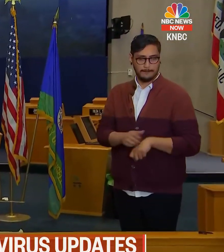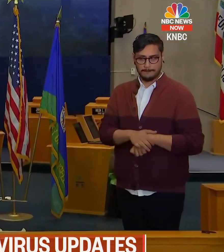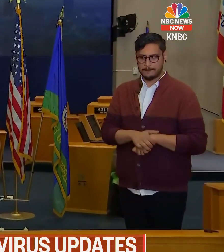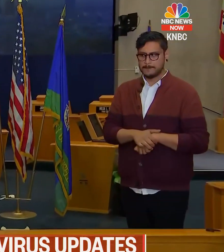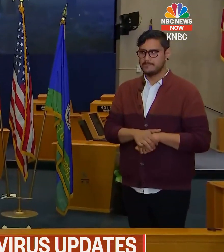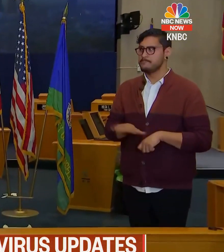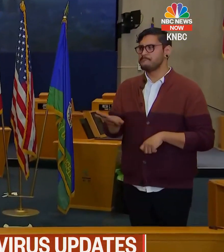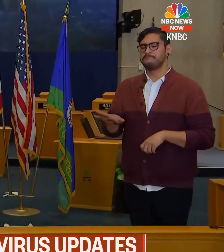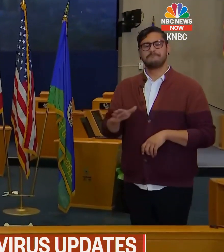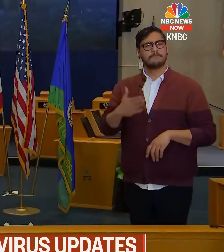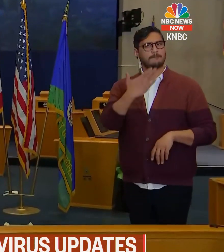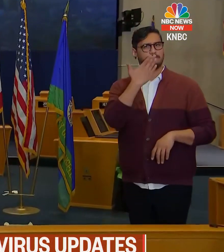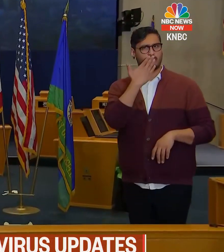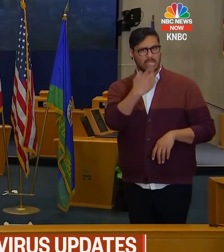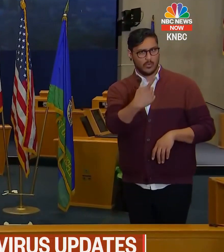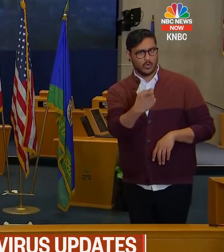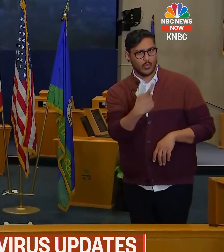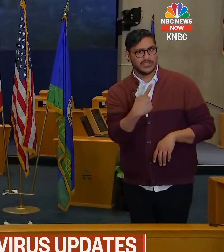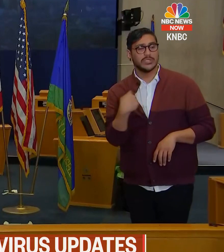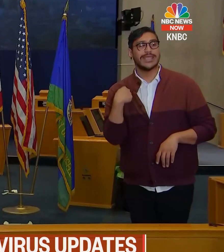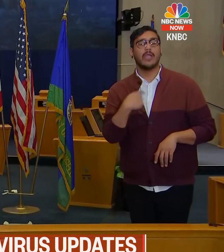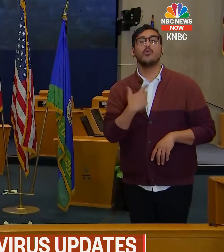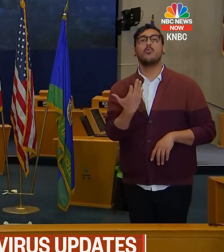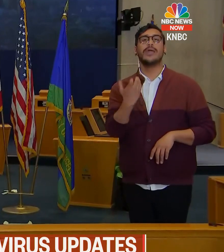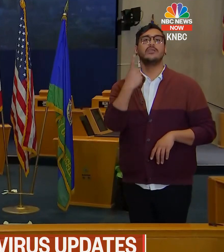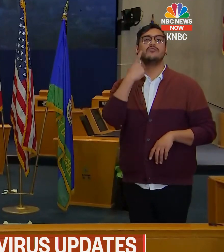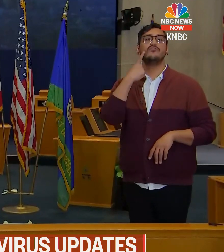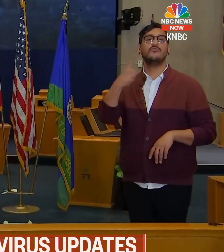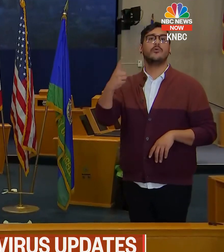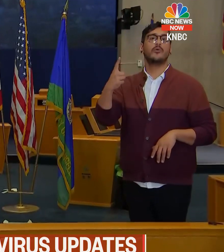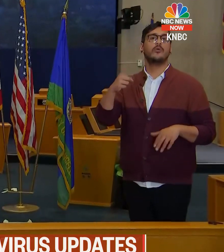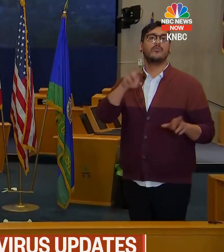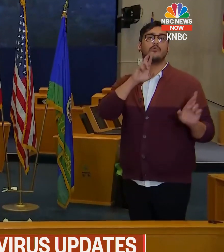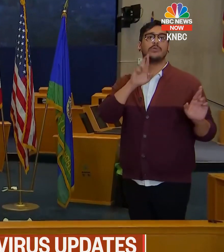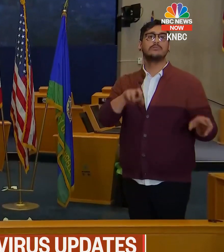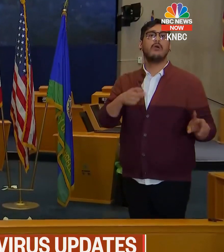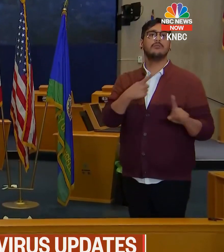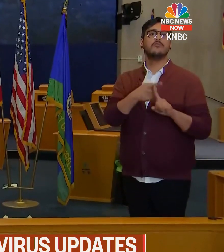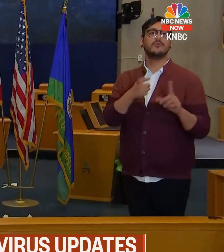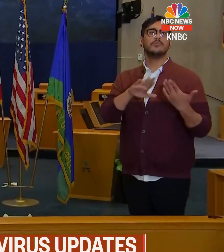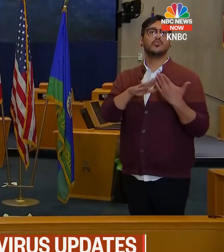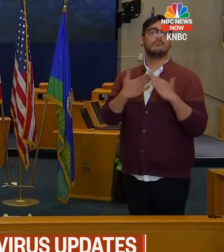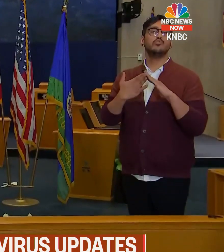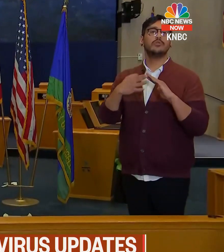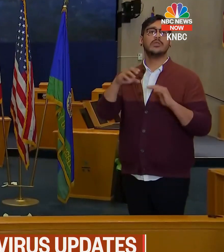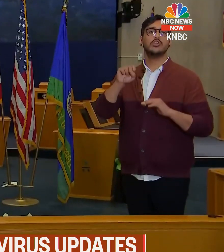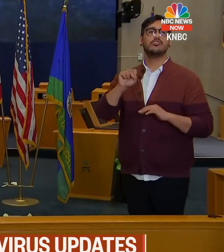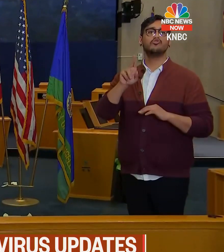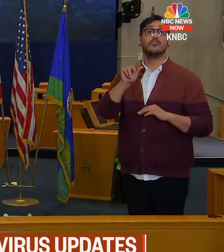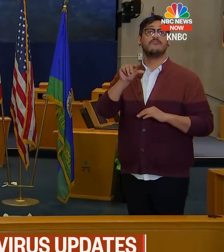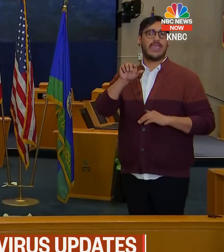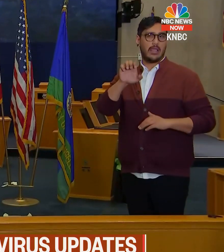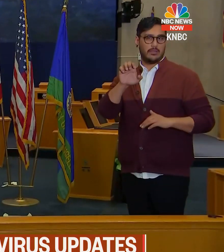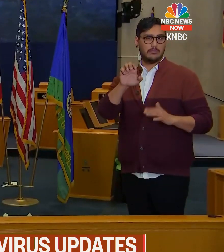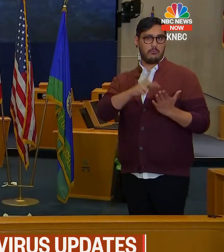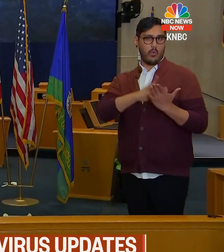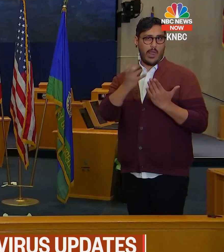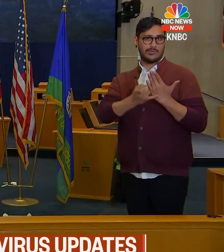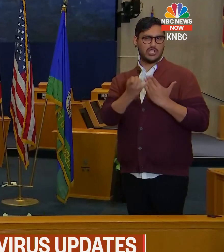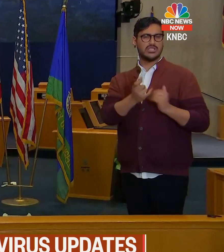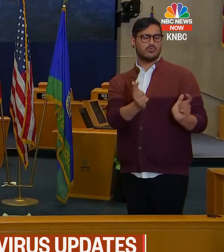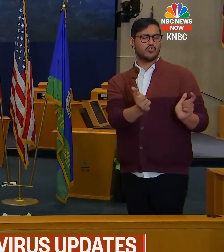It's a great question, and we're waiting for the results from the Community Surveillance Project. There was a small